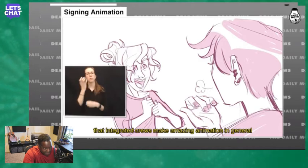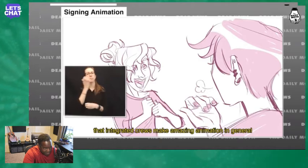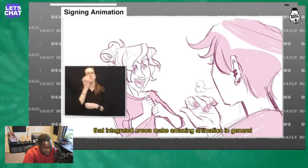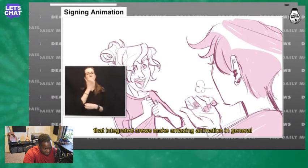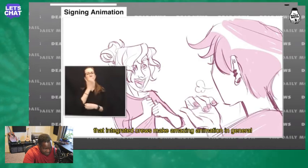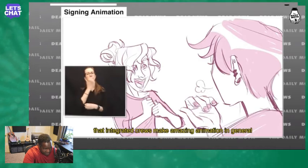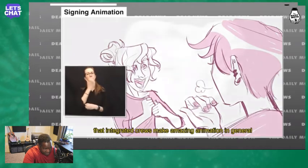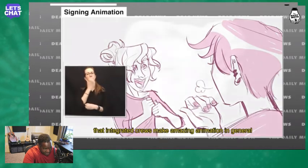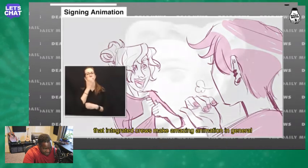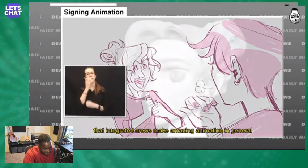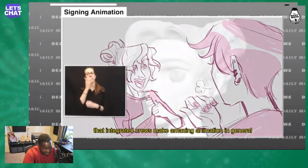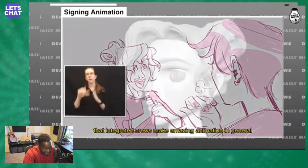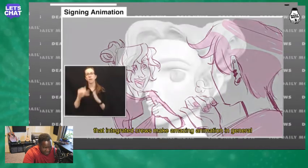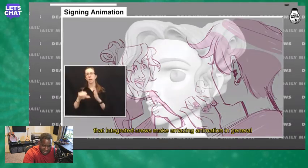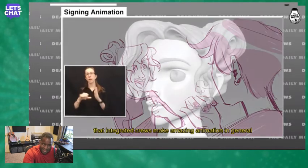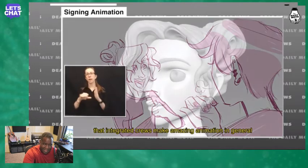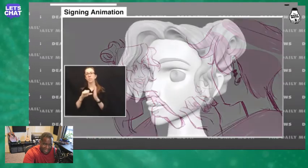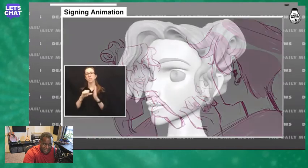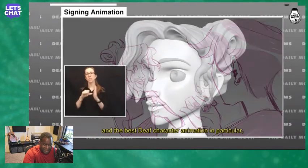Make.